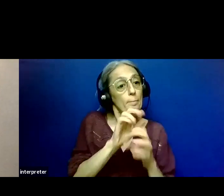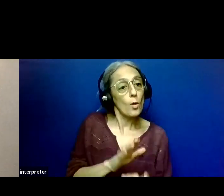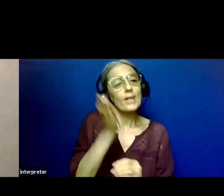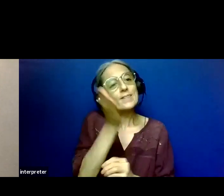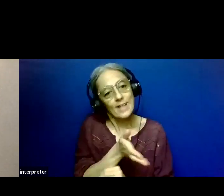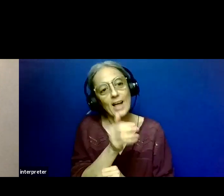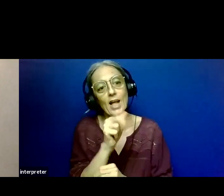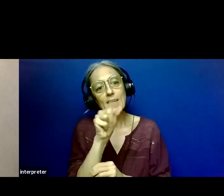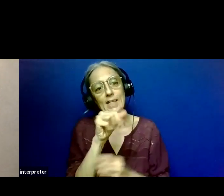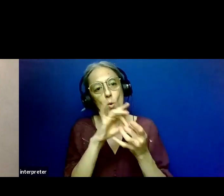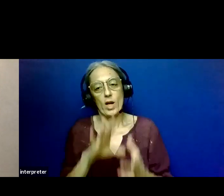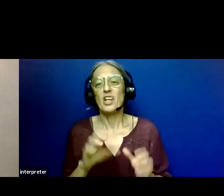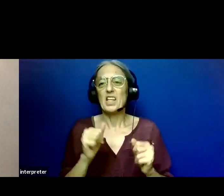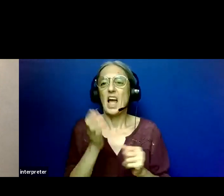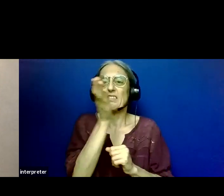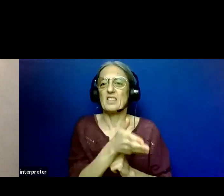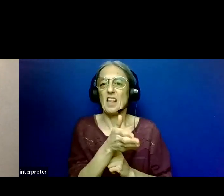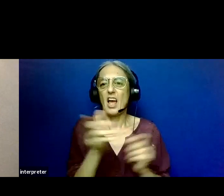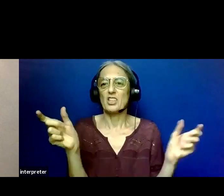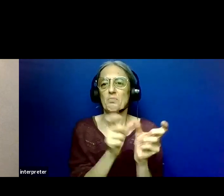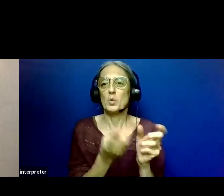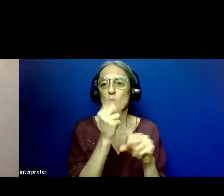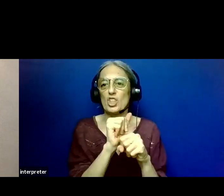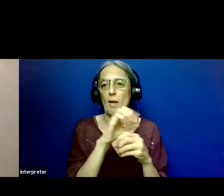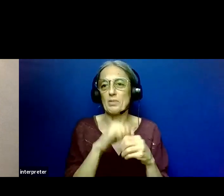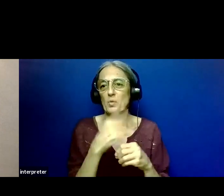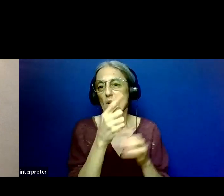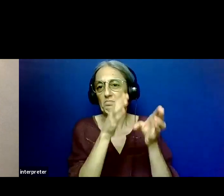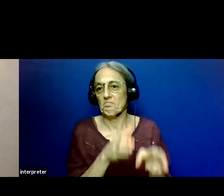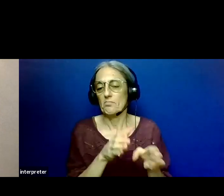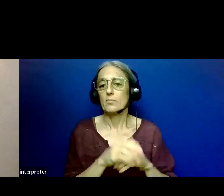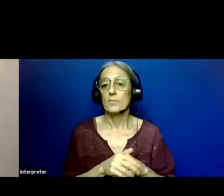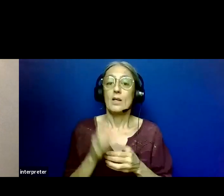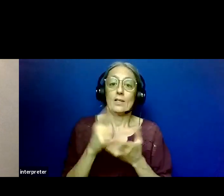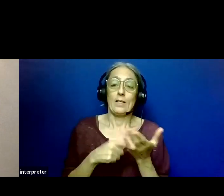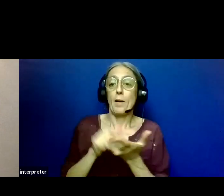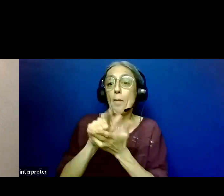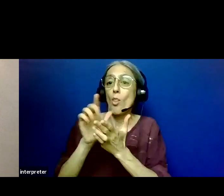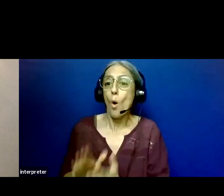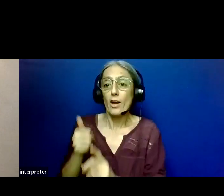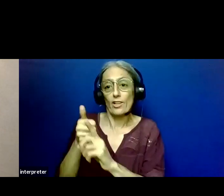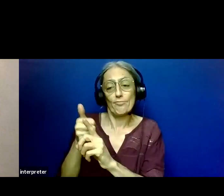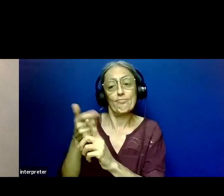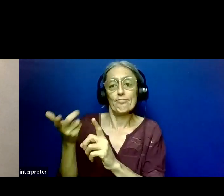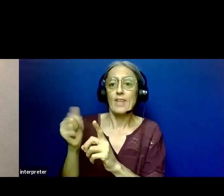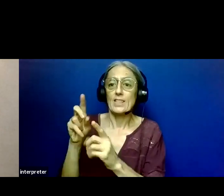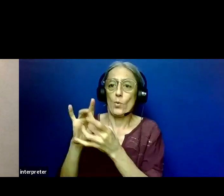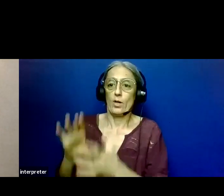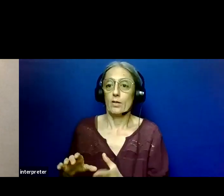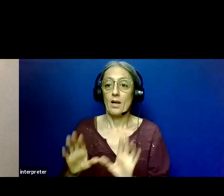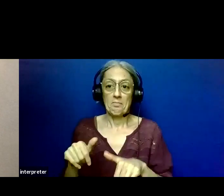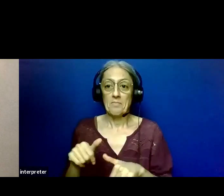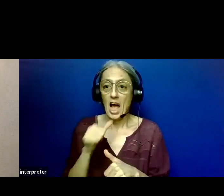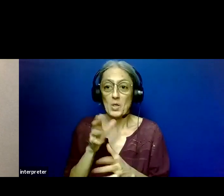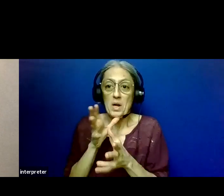coordinator. And, or sometimes you're a lawyer and an ADA coordinator. Nothing against lawyers, I'm married to one, I love